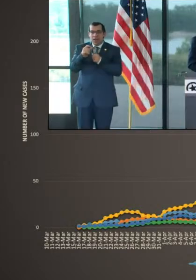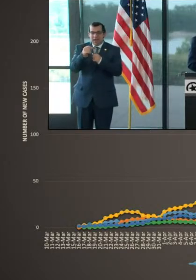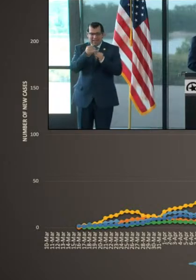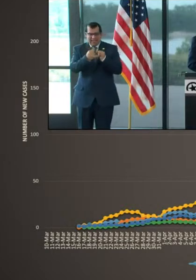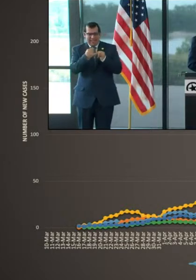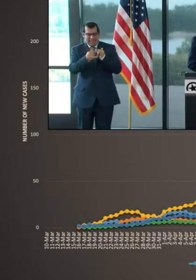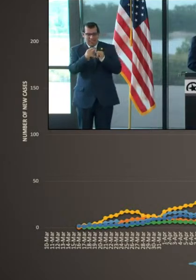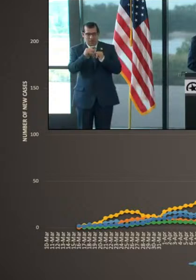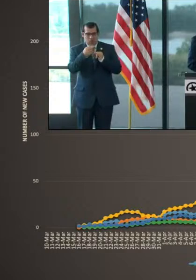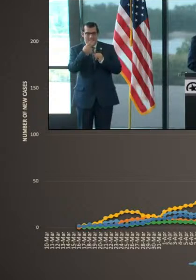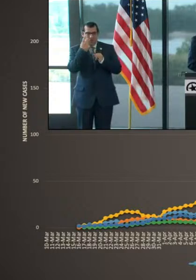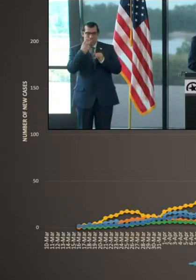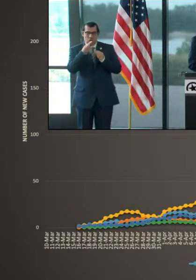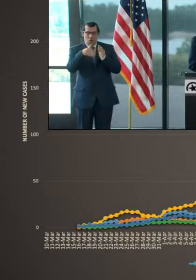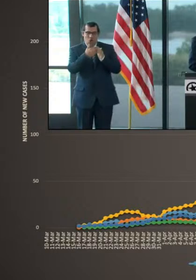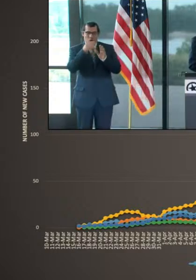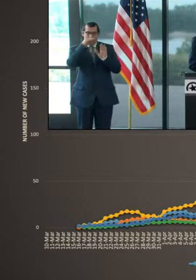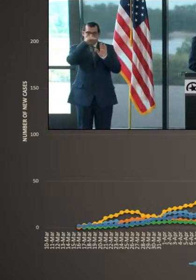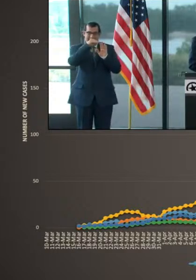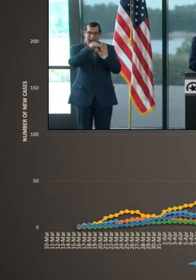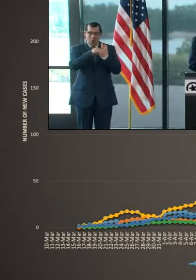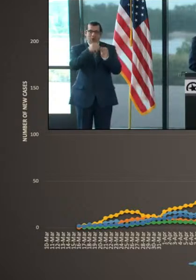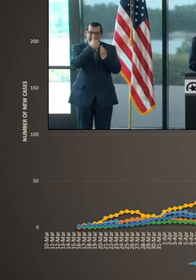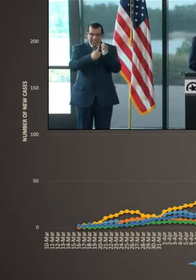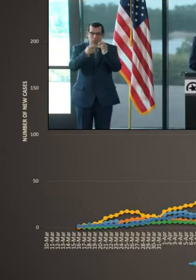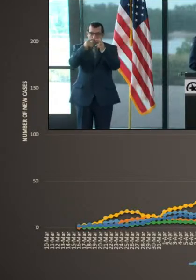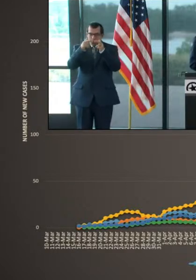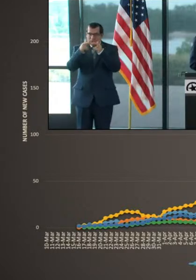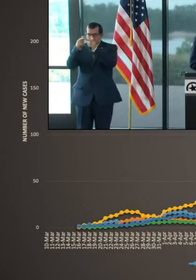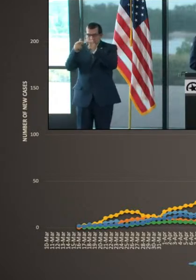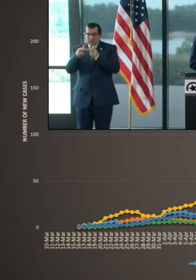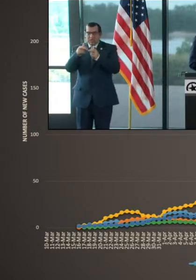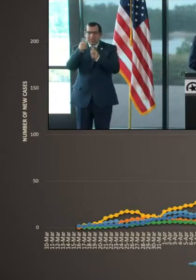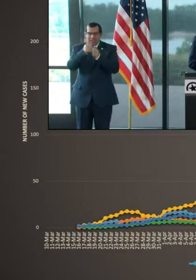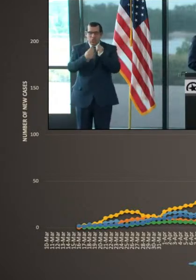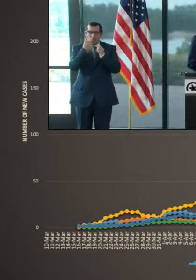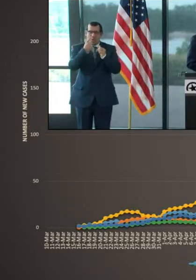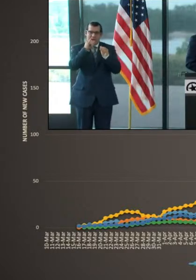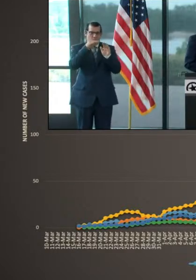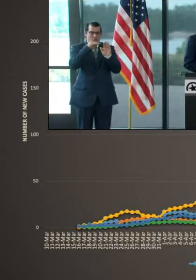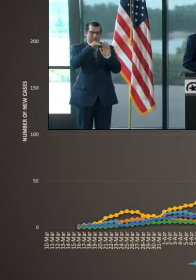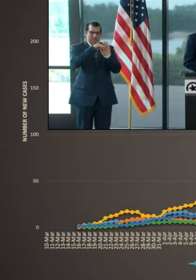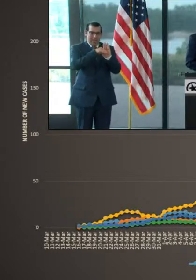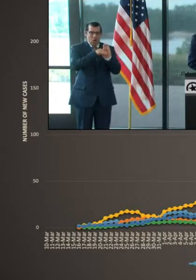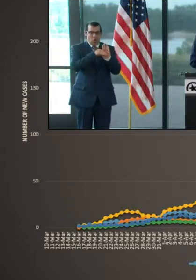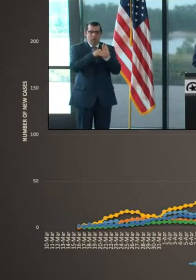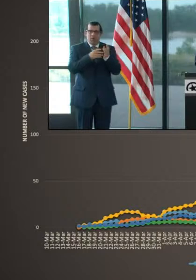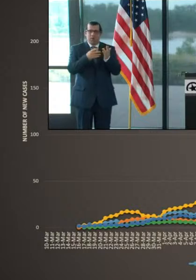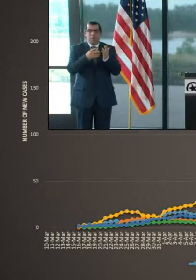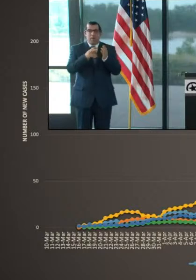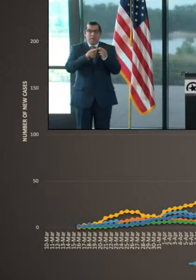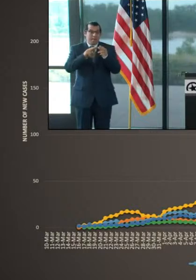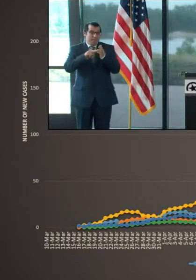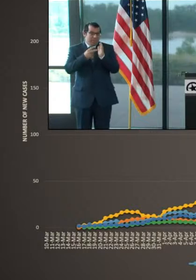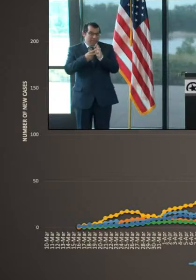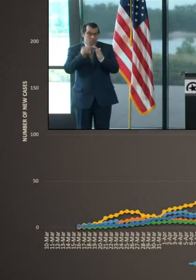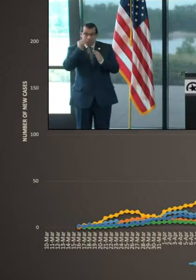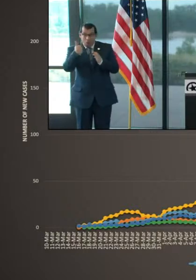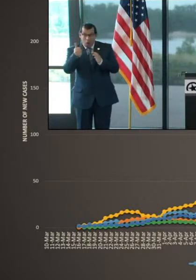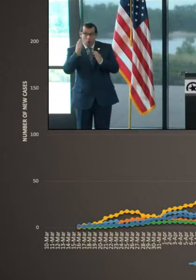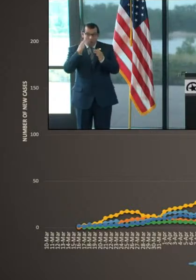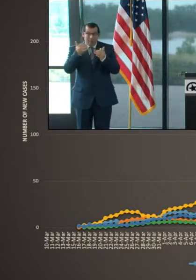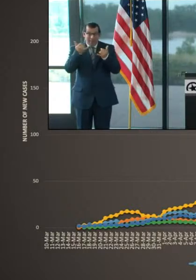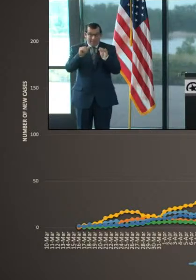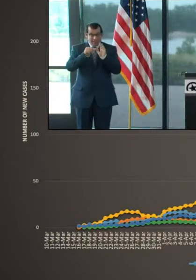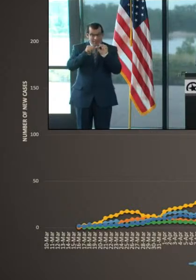graph is going down. Every region, the trend line is going down right now. Now that doesn't mean it's going to be the same tomorrow